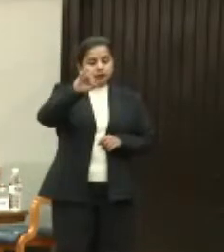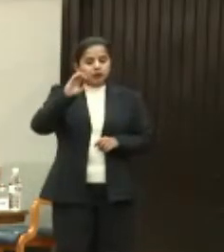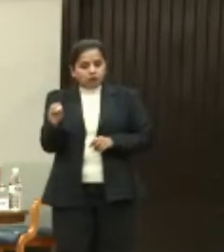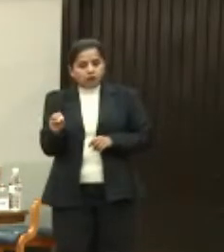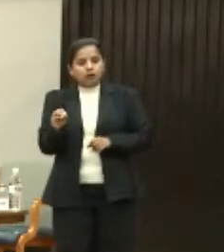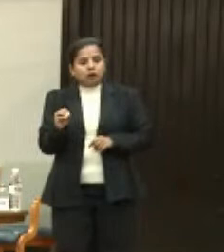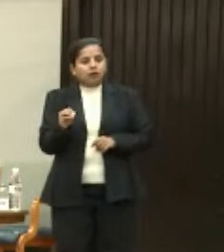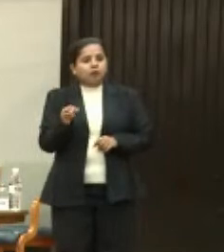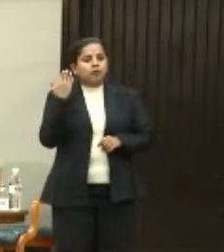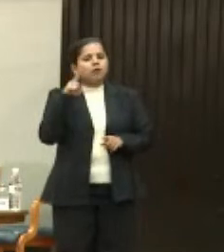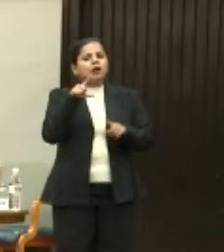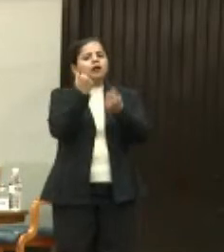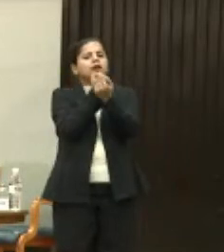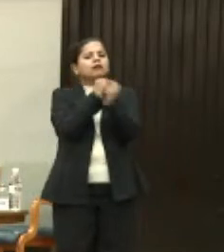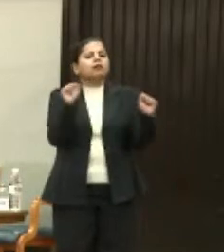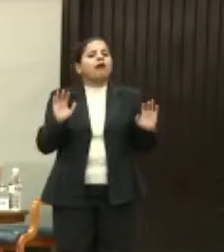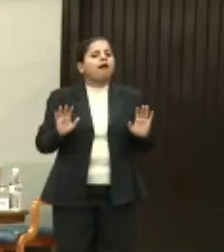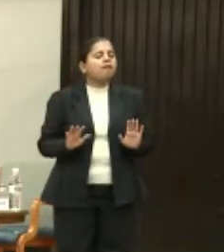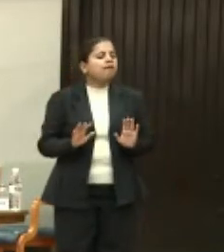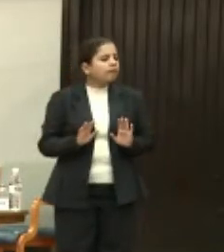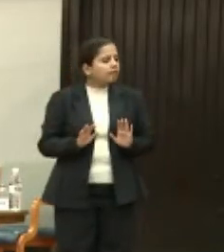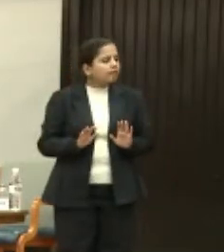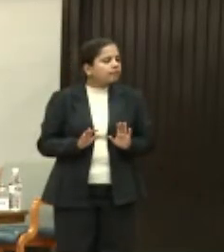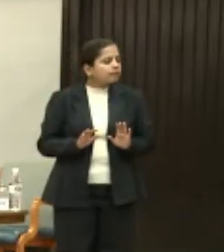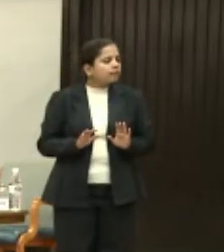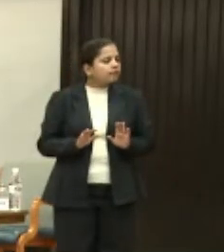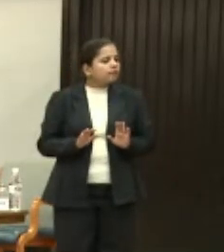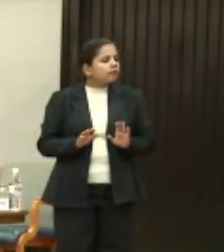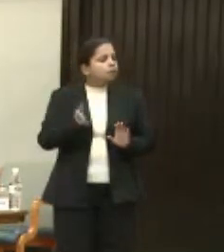was liberalization.